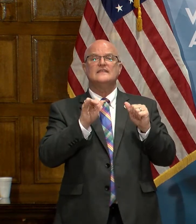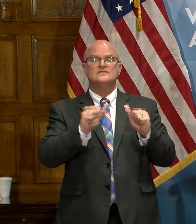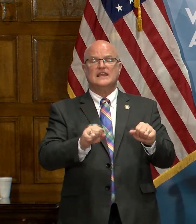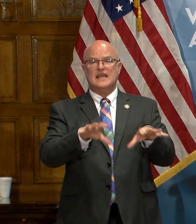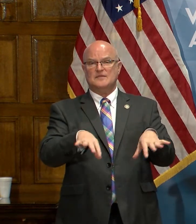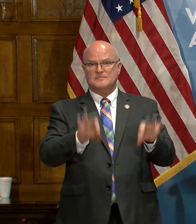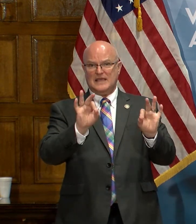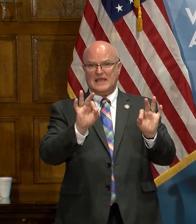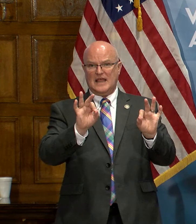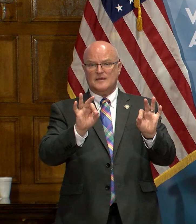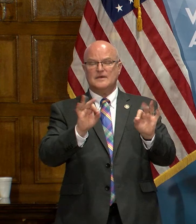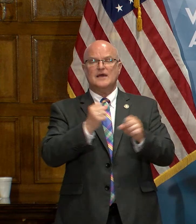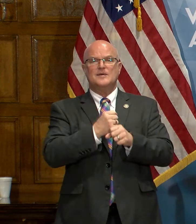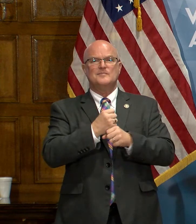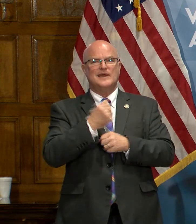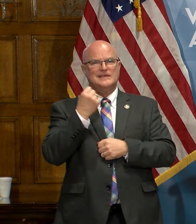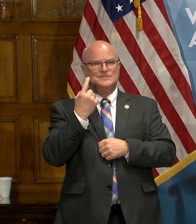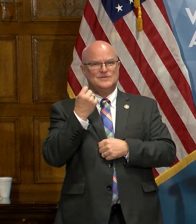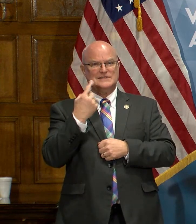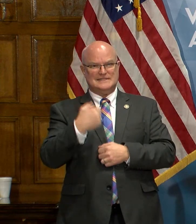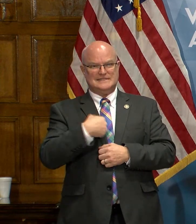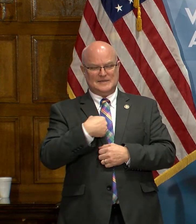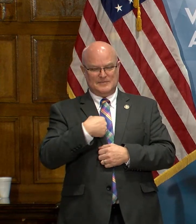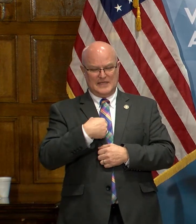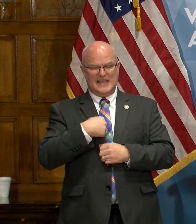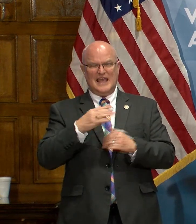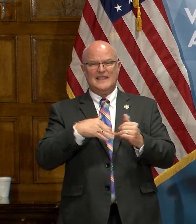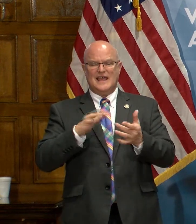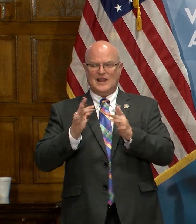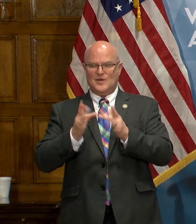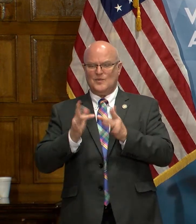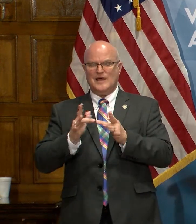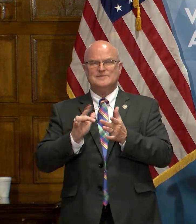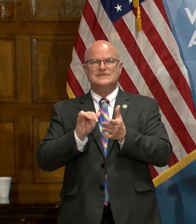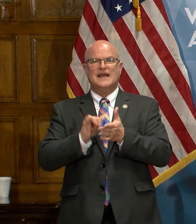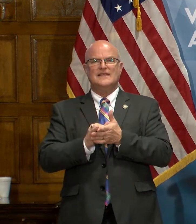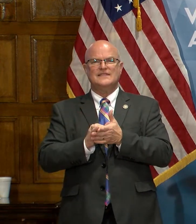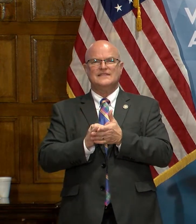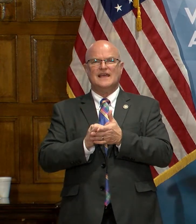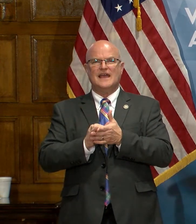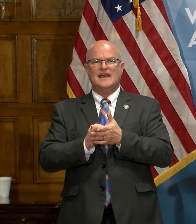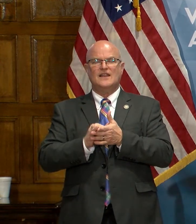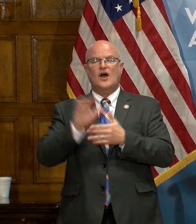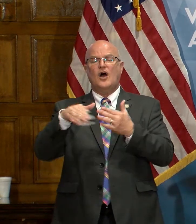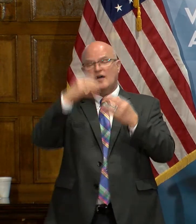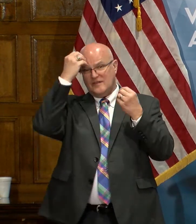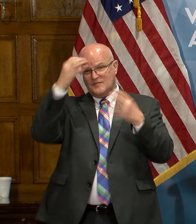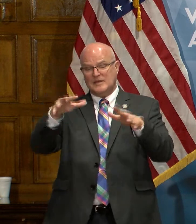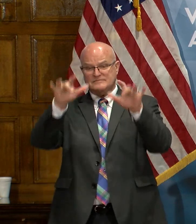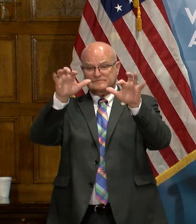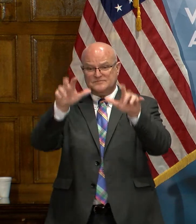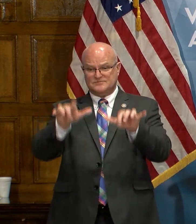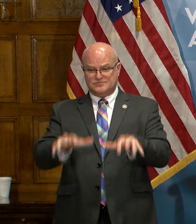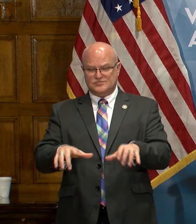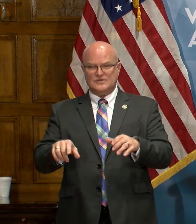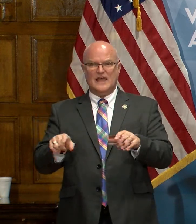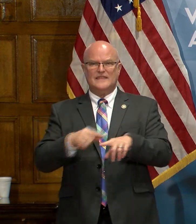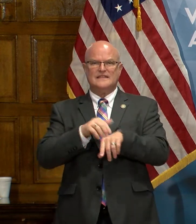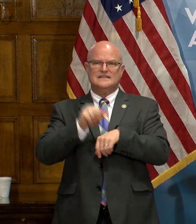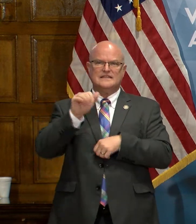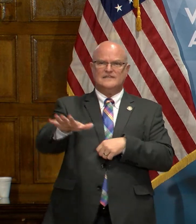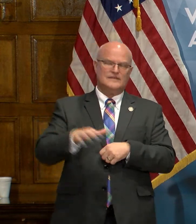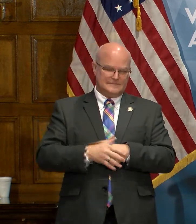pick it up. That makes a lot more sense to me than a website that you put all the information in and we have to do the